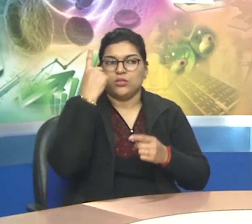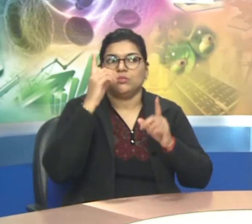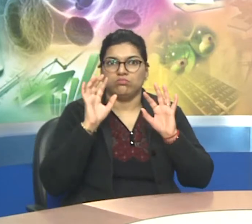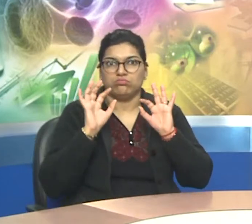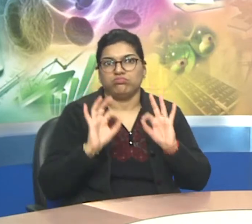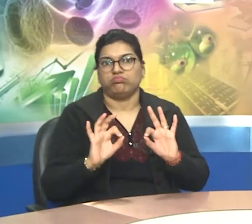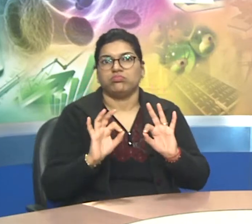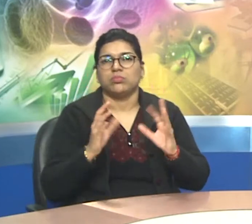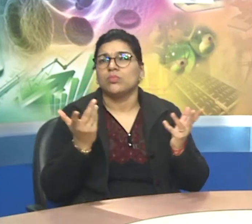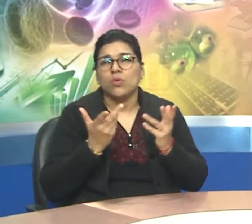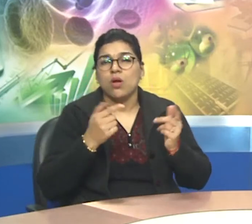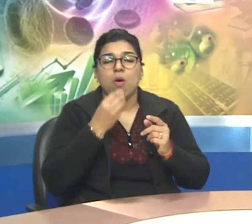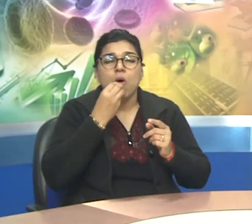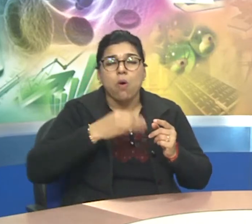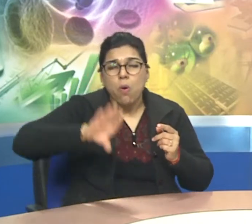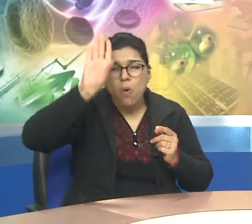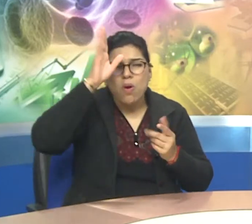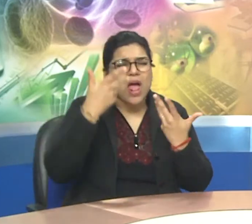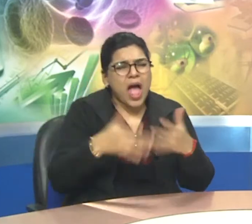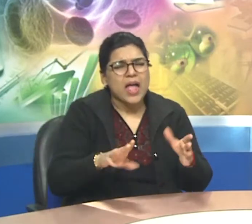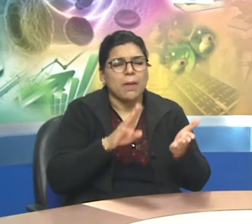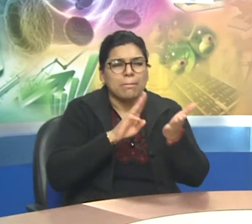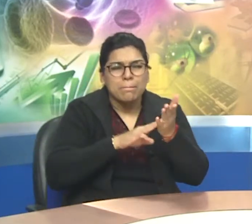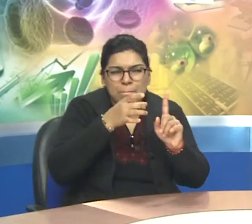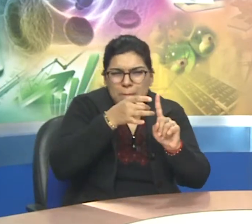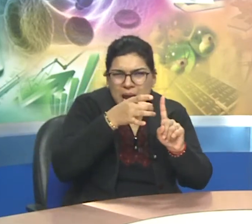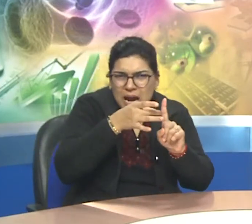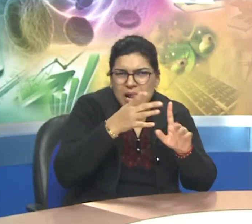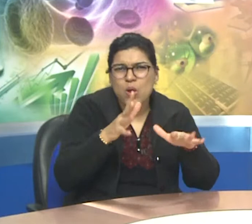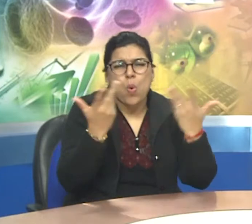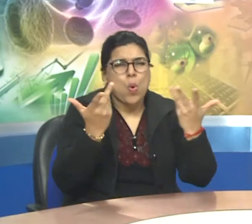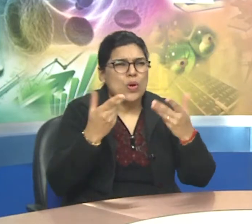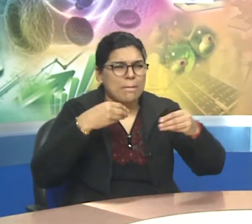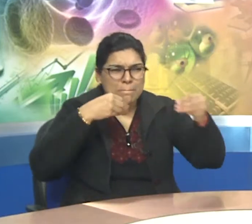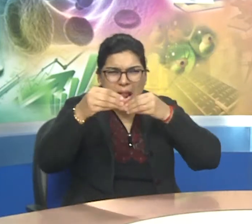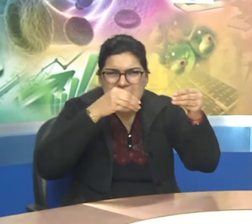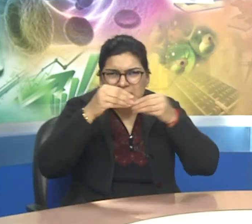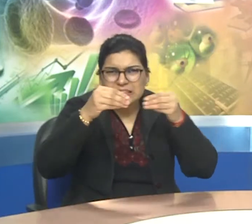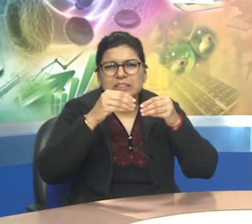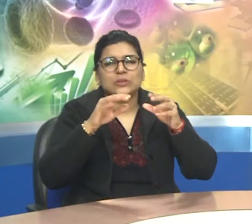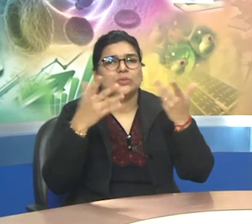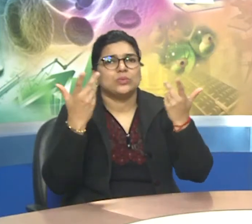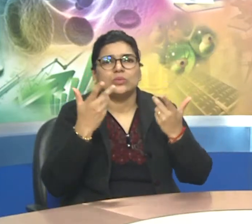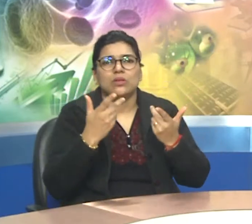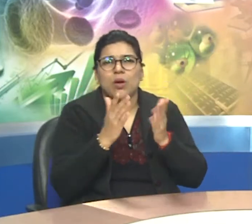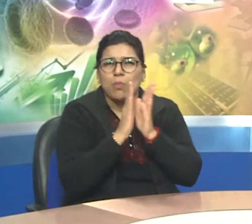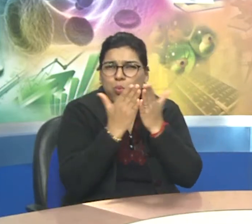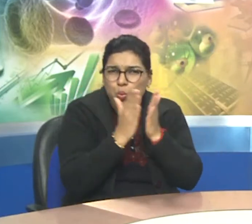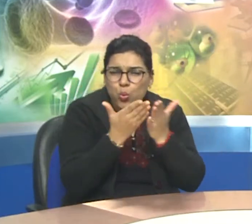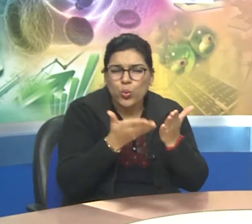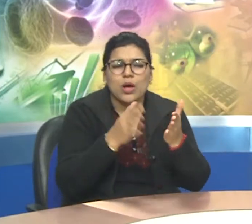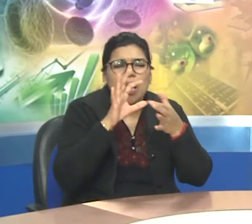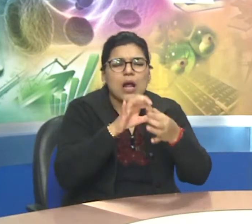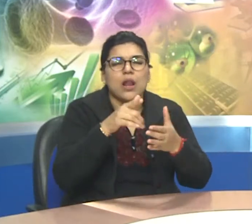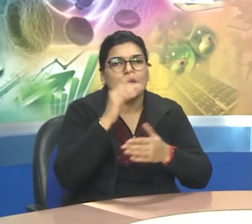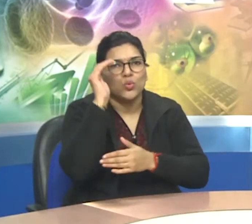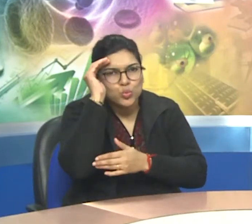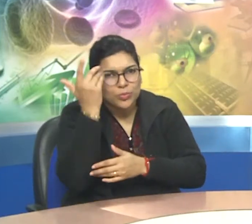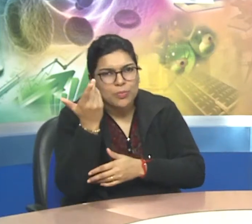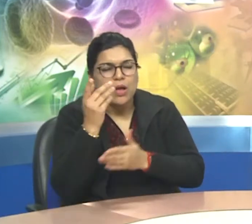And we all must understand that old metal or plastic utensils, old